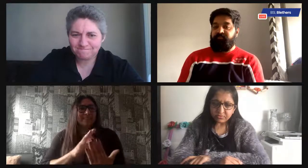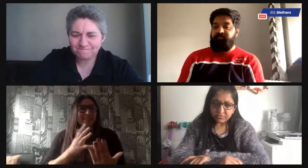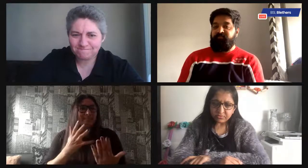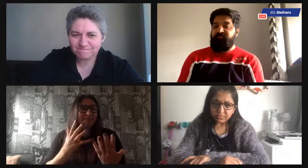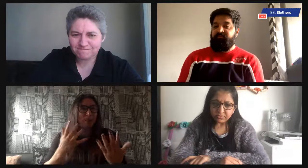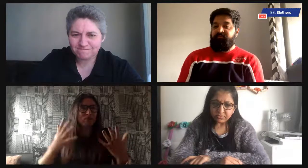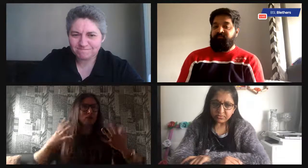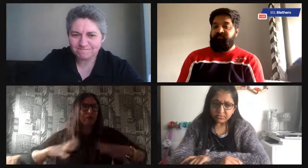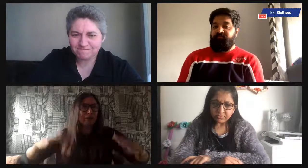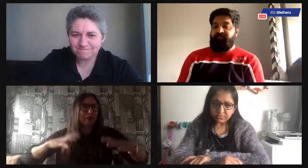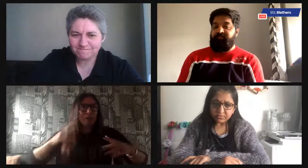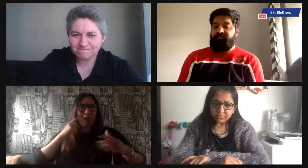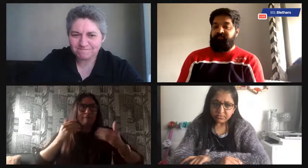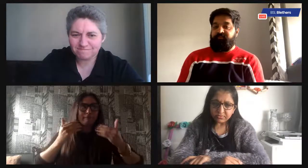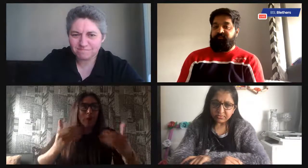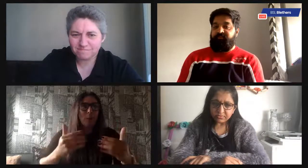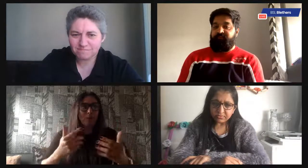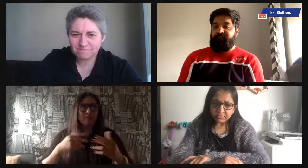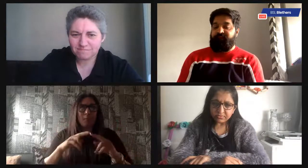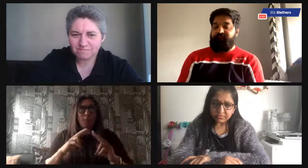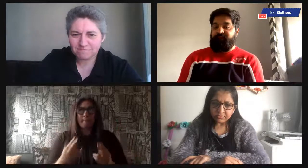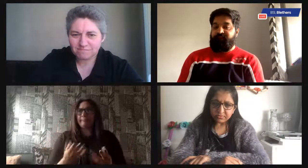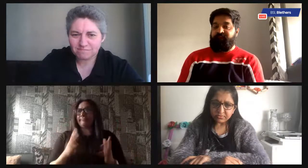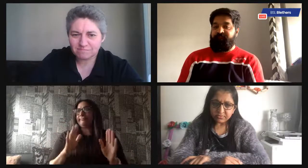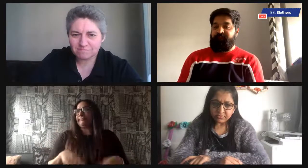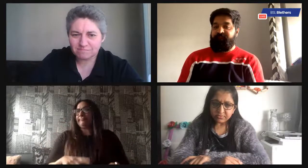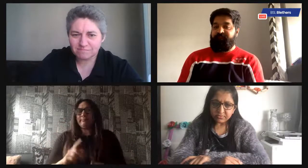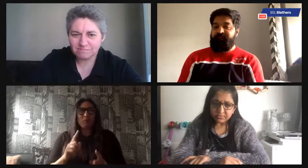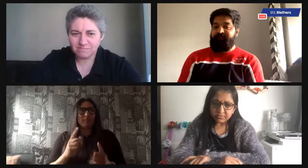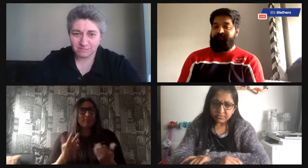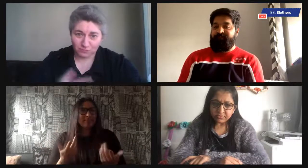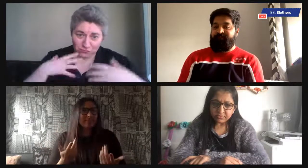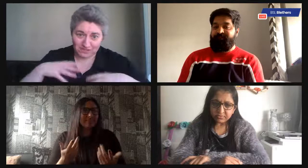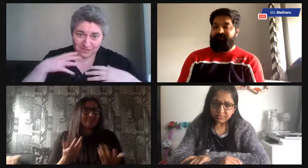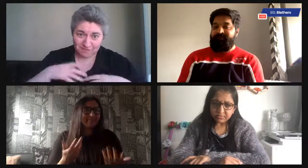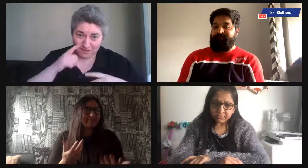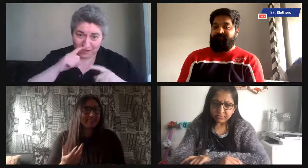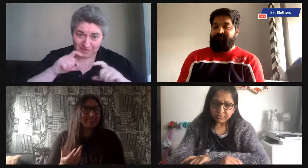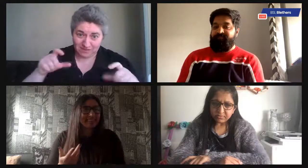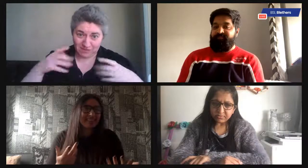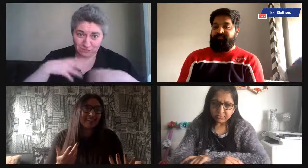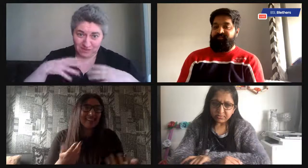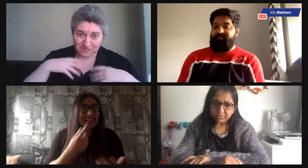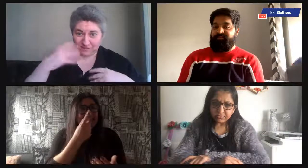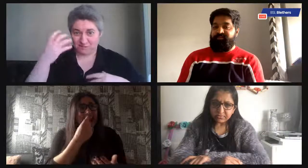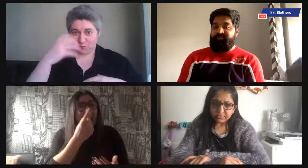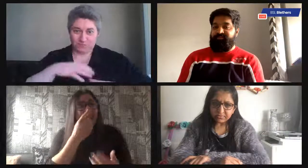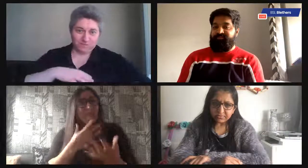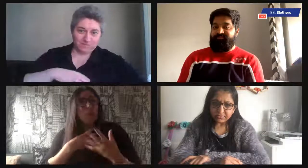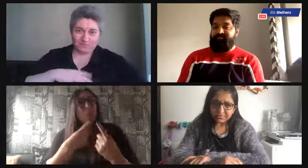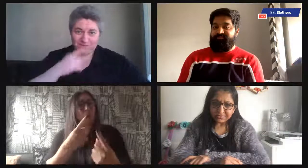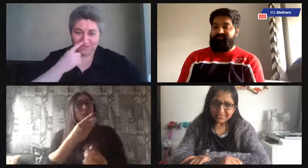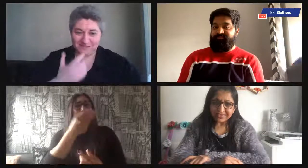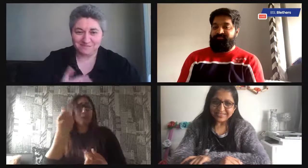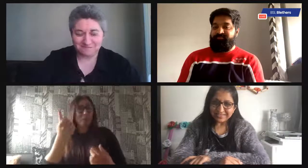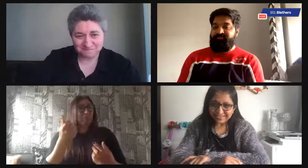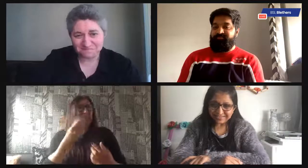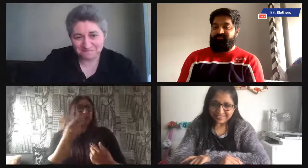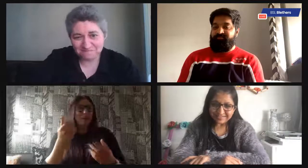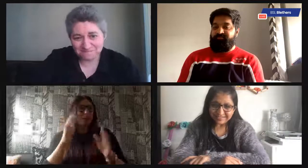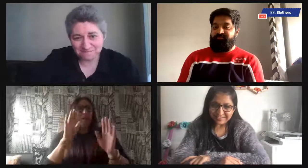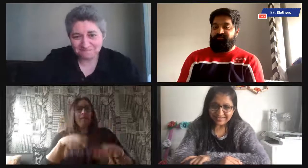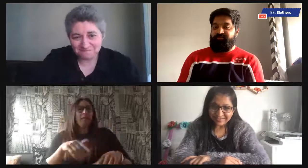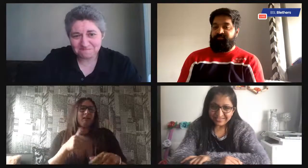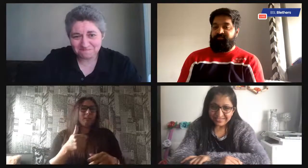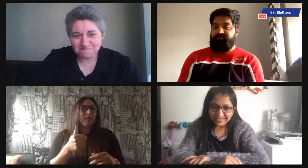whatever. Everybody's desperate for that human contact. They're desperate for an excuse to get dressed up. But when they could